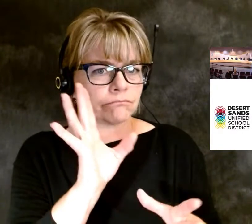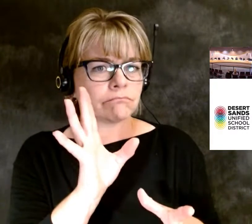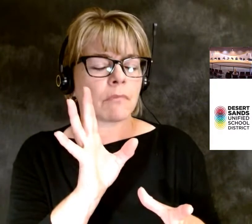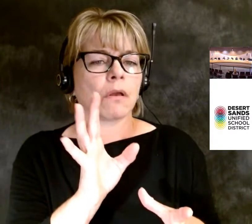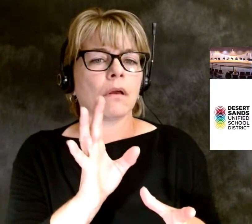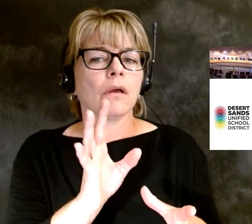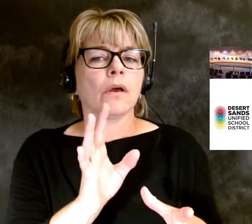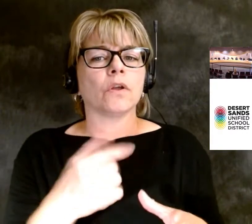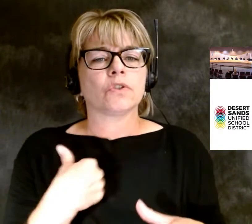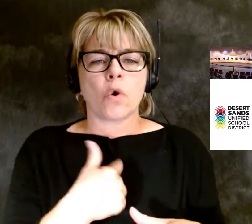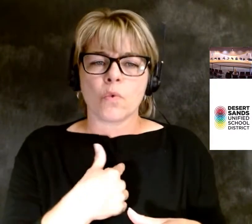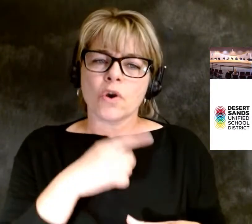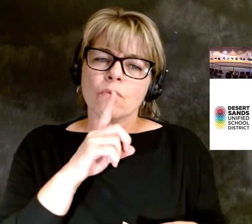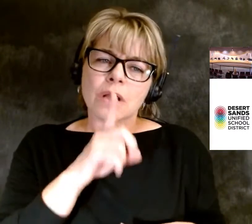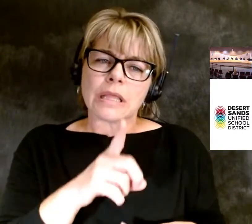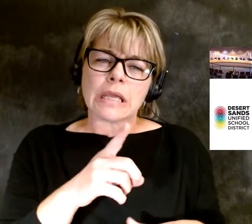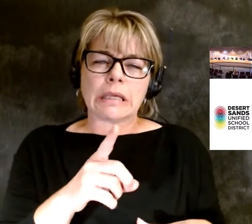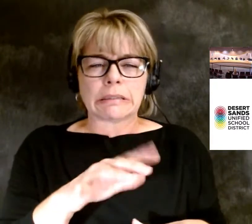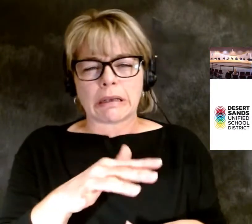fund.